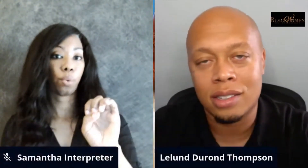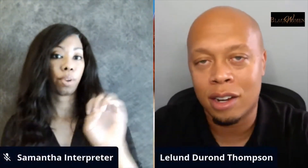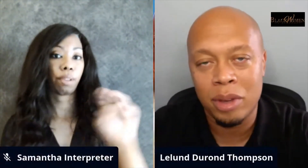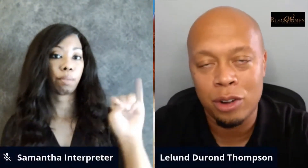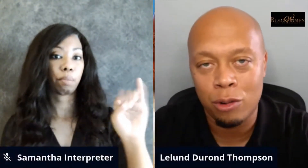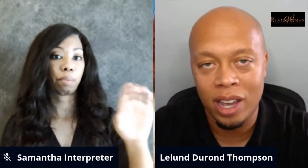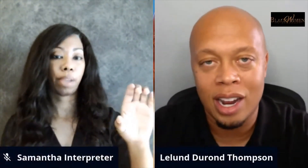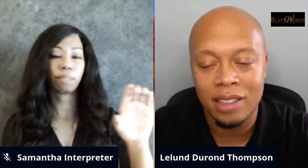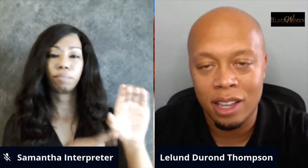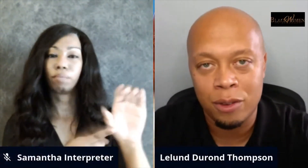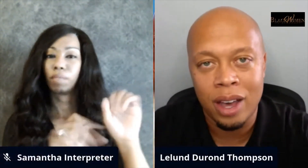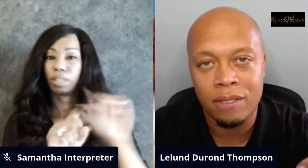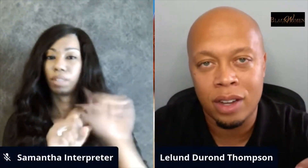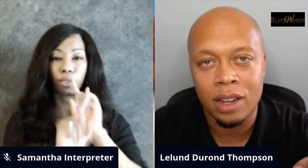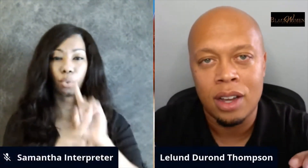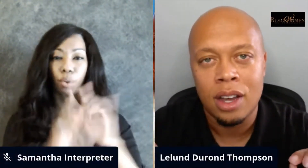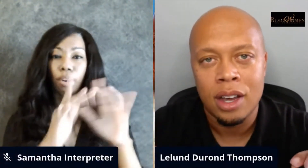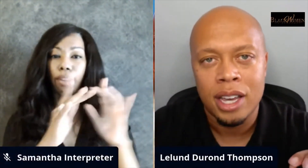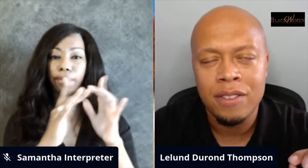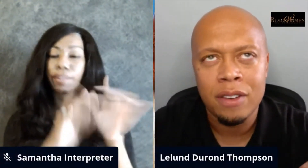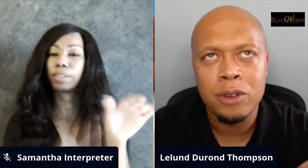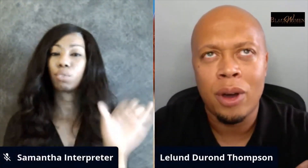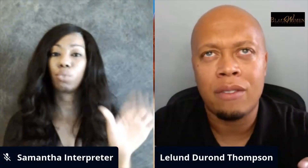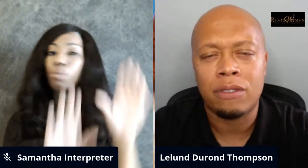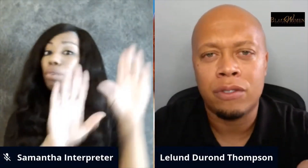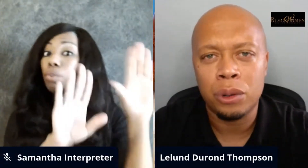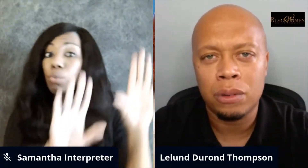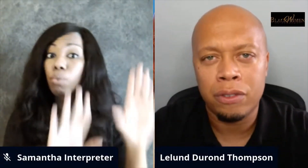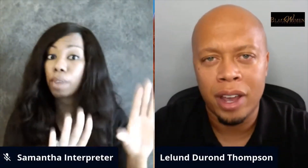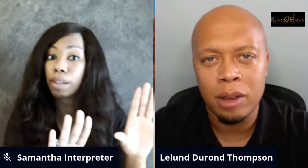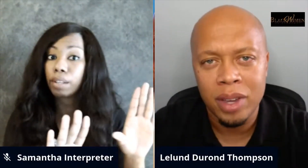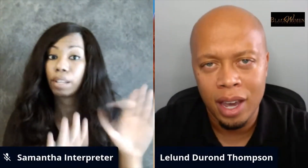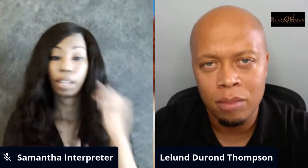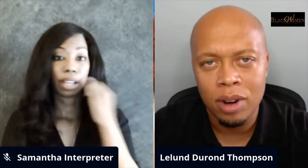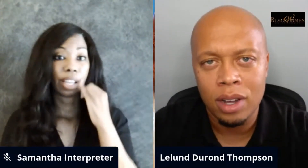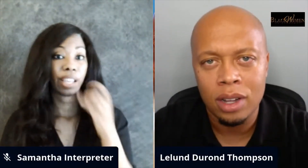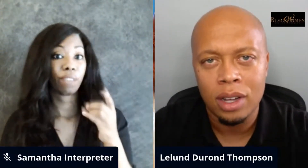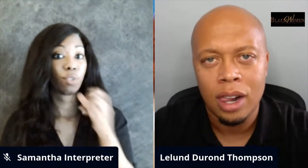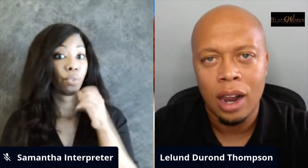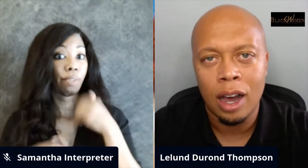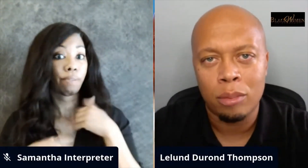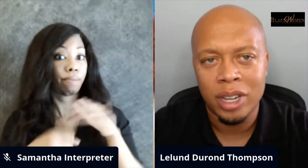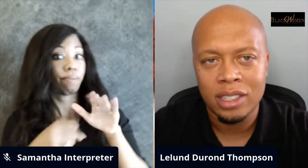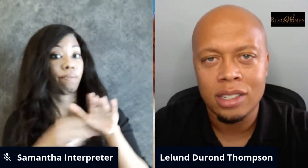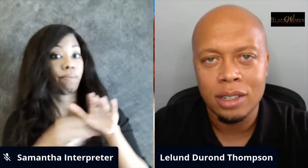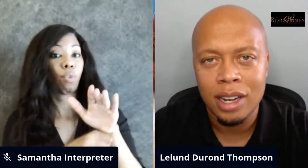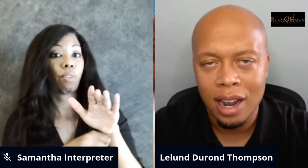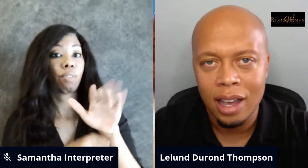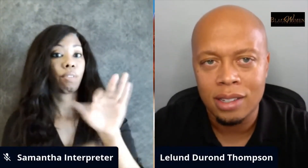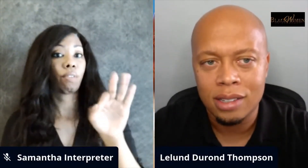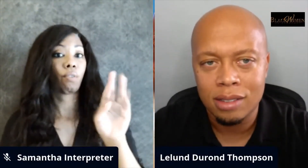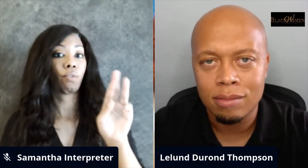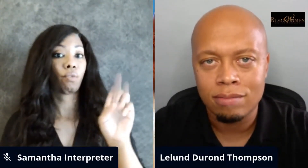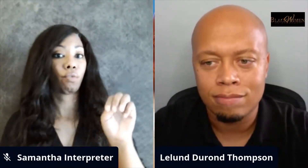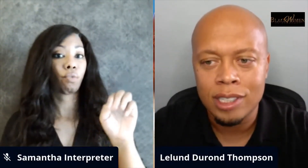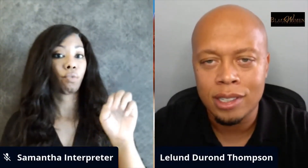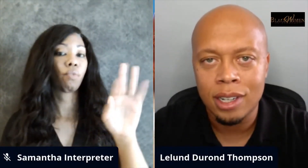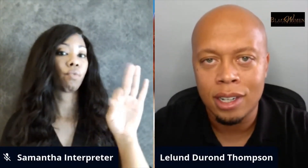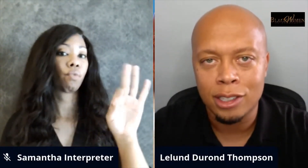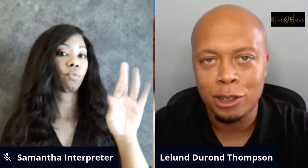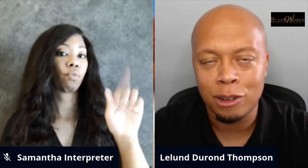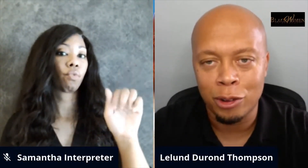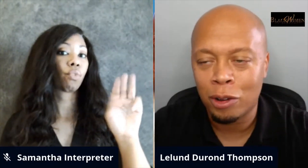online. It's gonna be great. I think if you have even if you don't have a full frame camera, but it's still a nice,